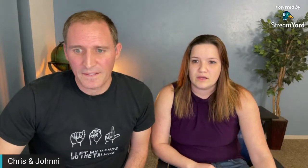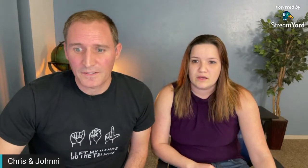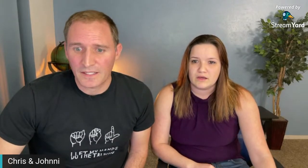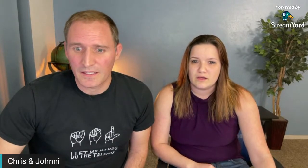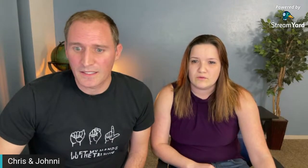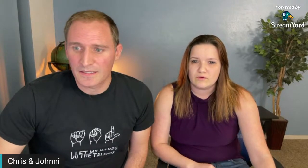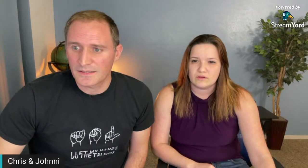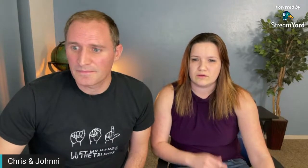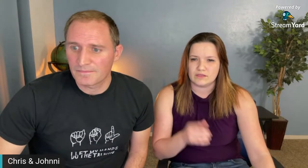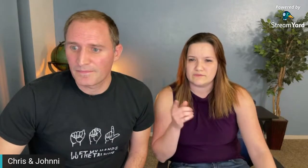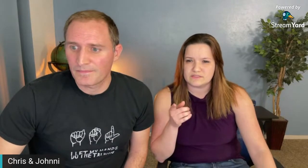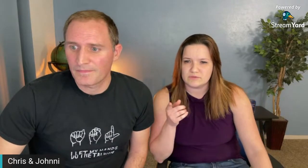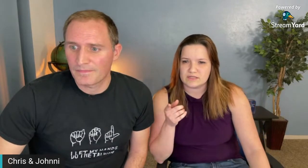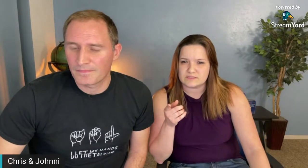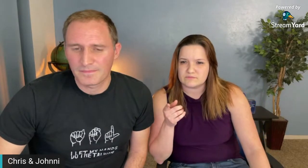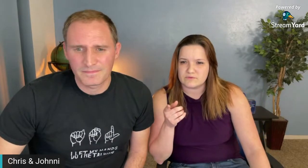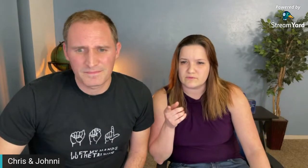Okay. If someone has more